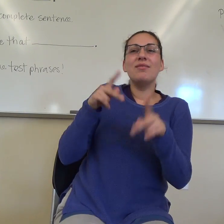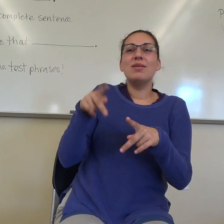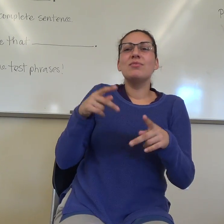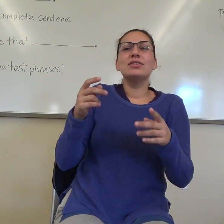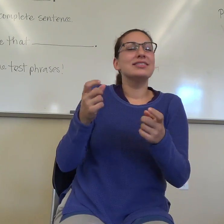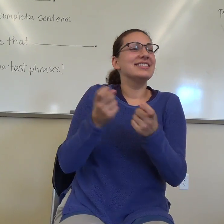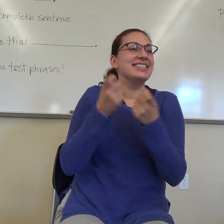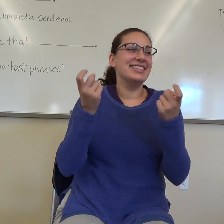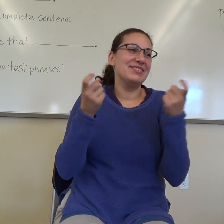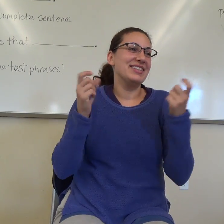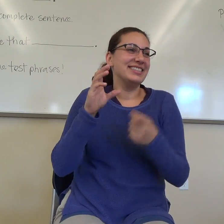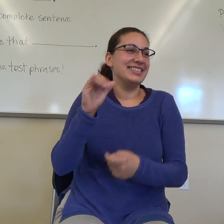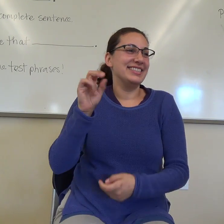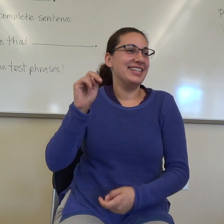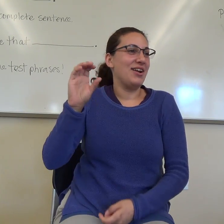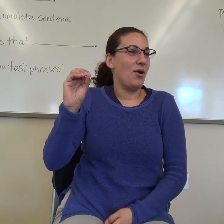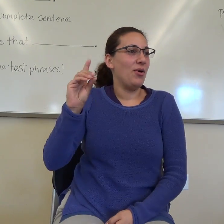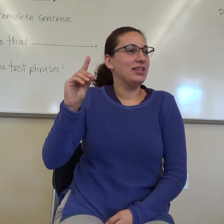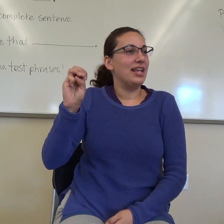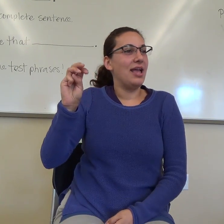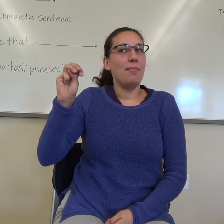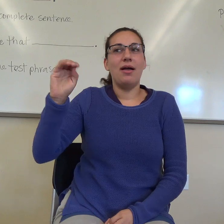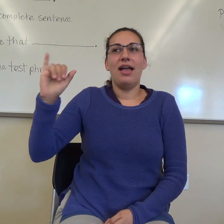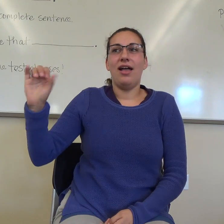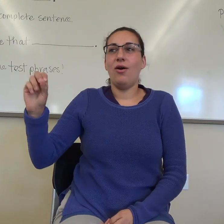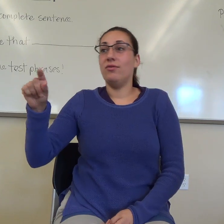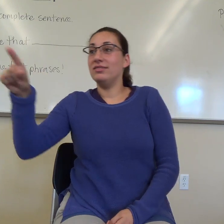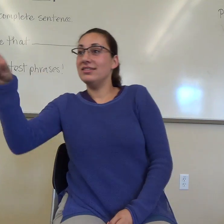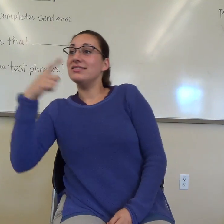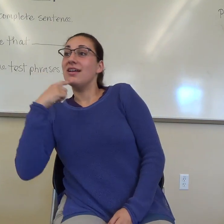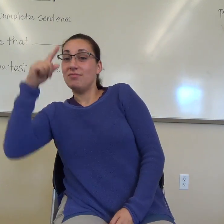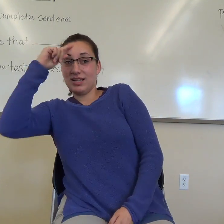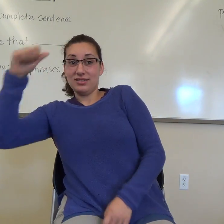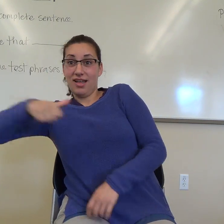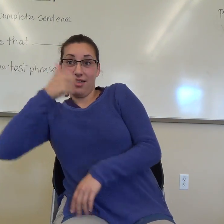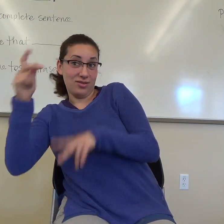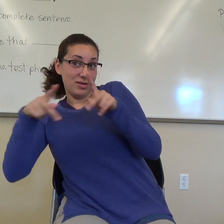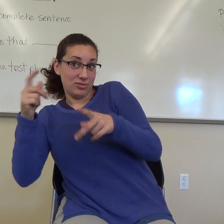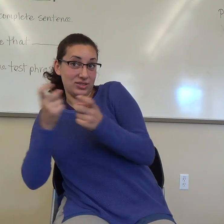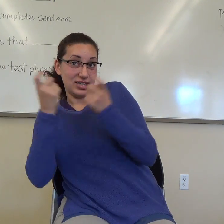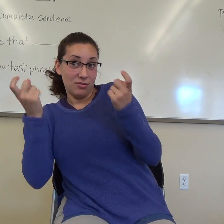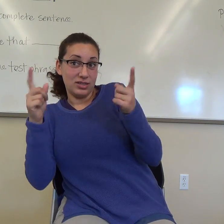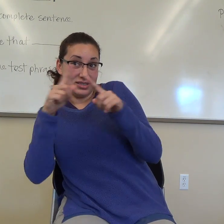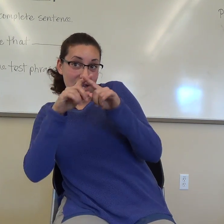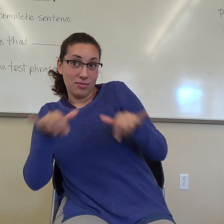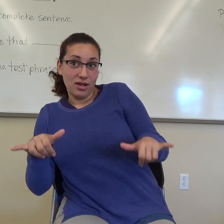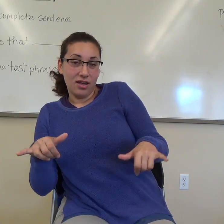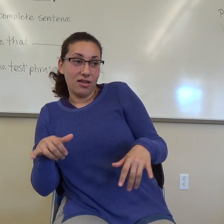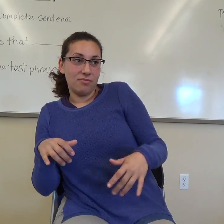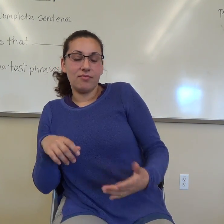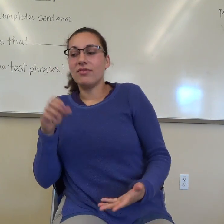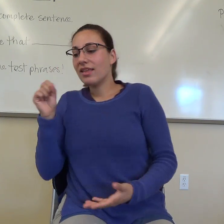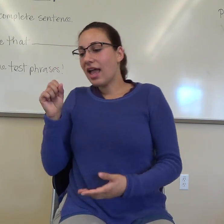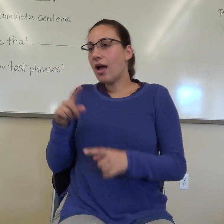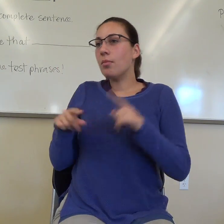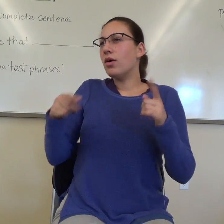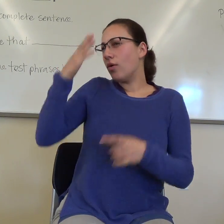Mayo? Because everyone else is doing it. But, well, that too, but what do people usually say?